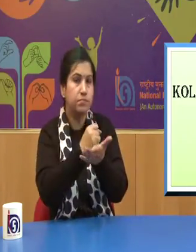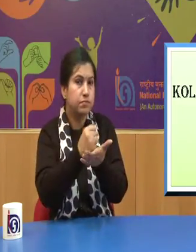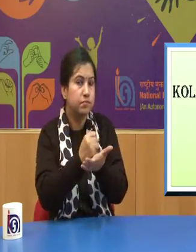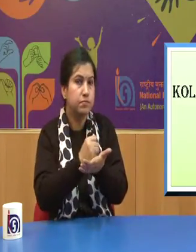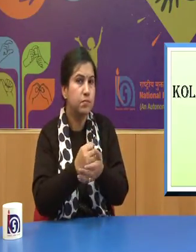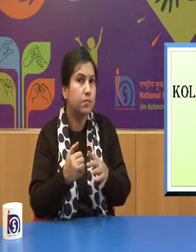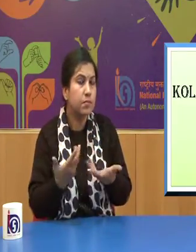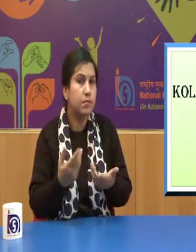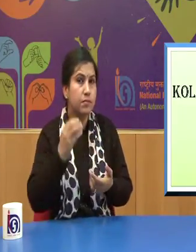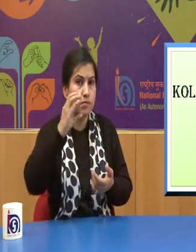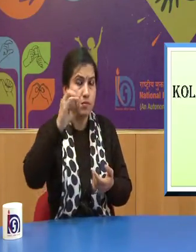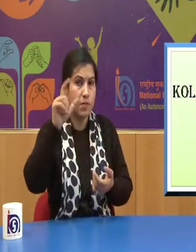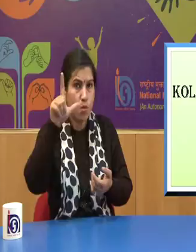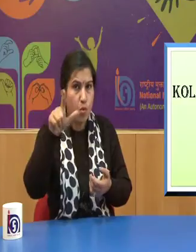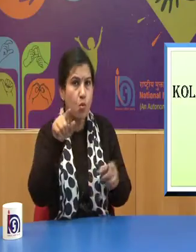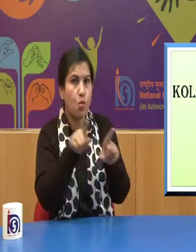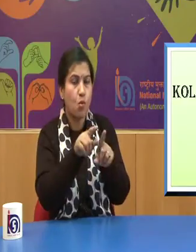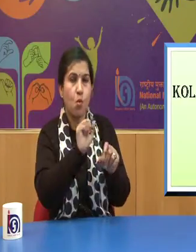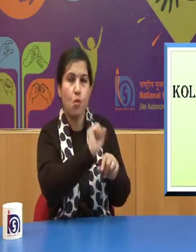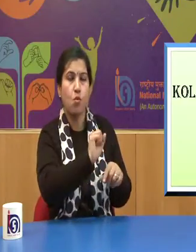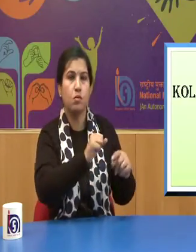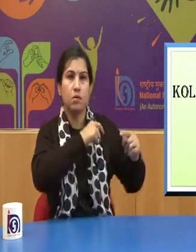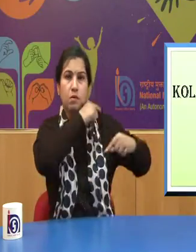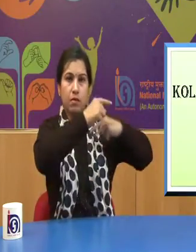Kols lived according to their customs and traditions.